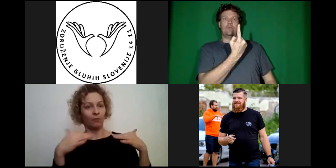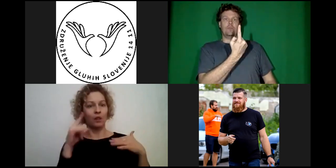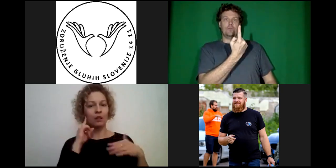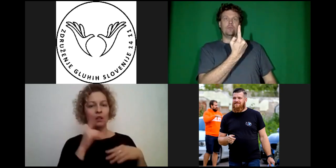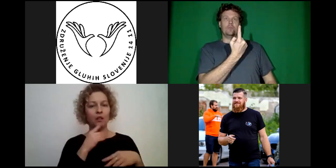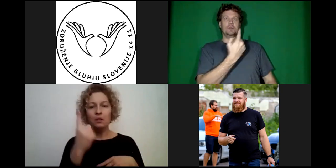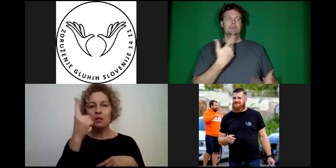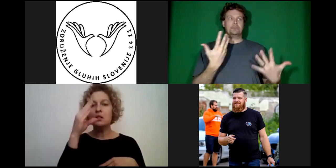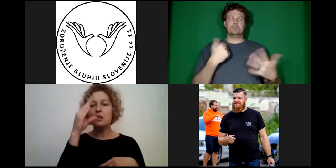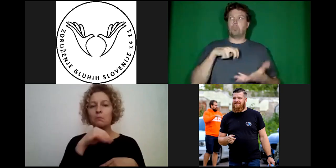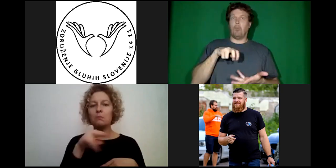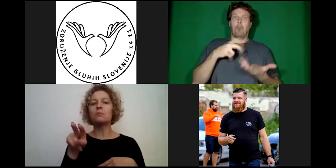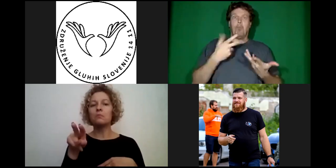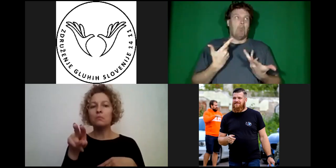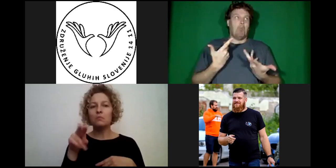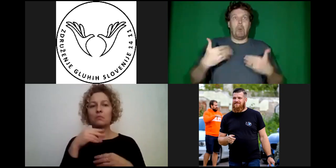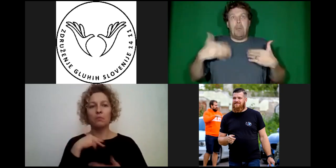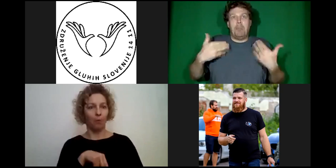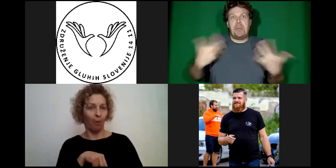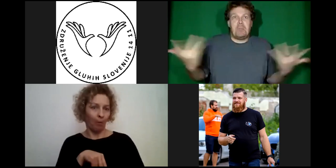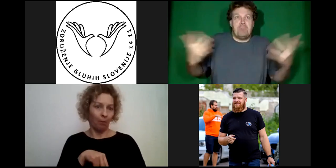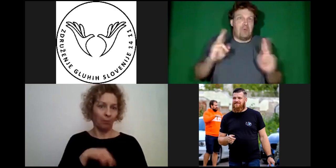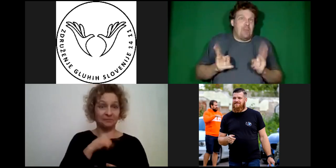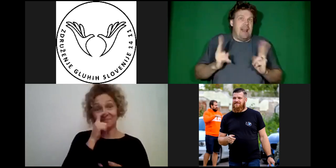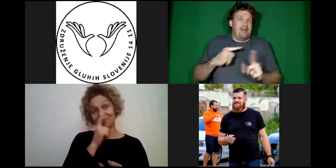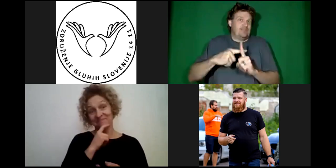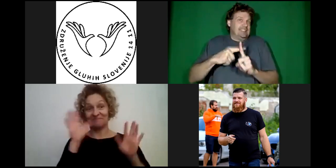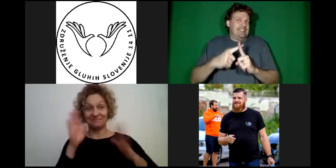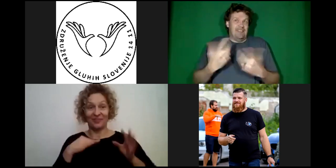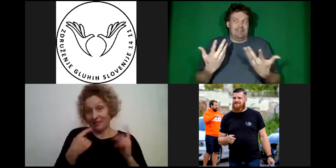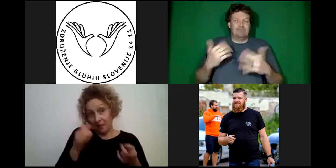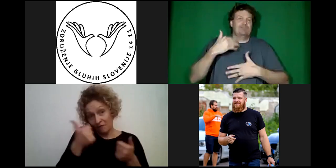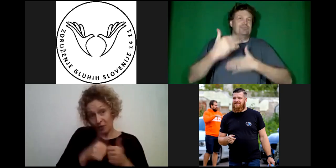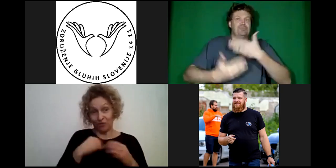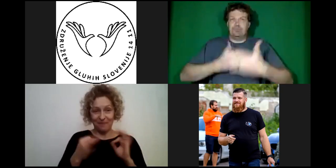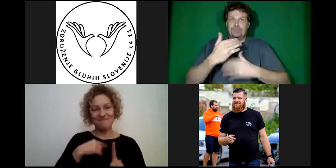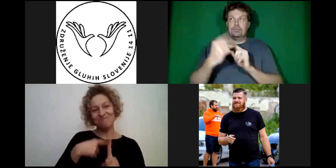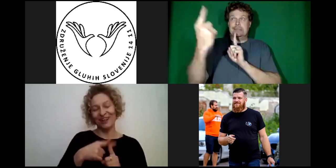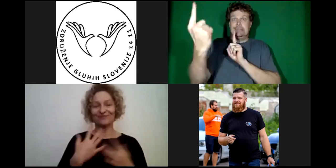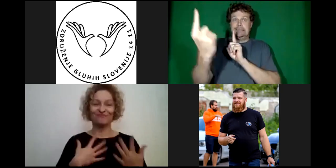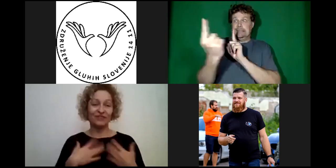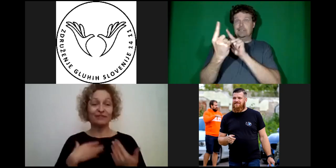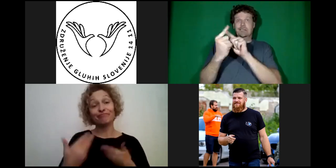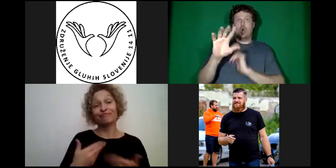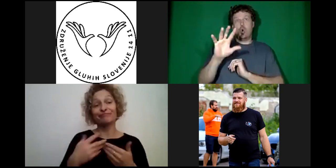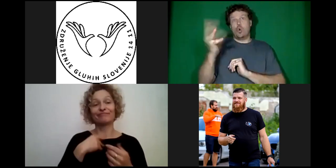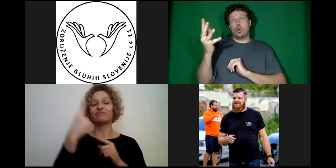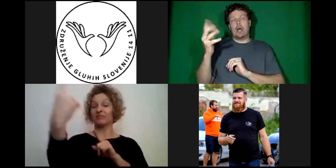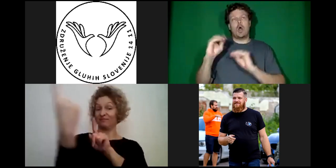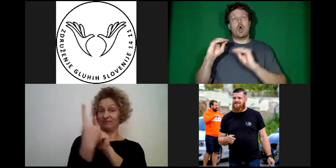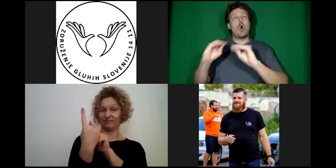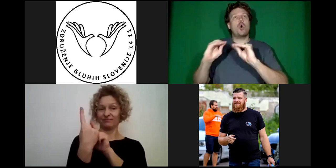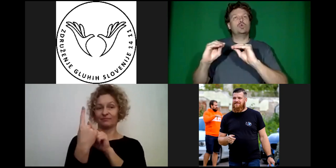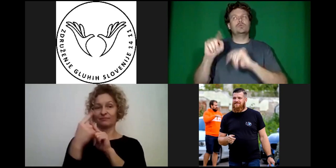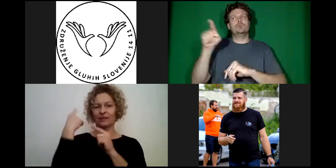the player of the player of the match. And here I stood as a deaf guy, of course, very happy. This was